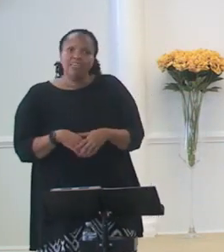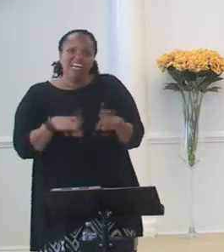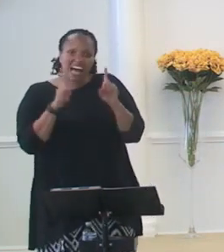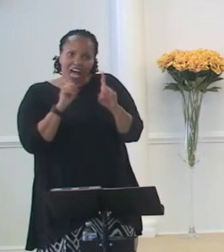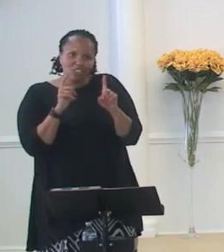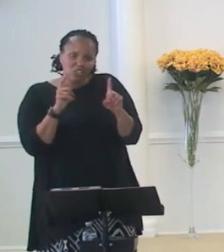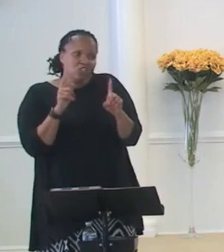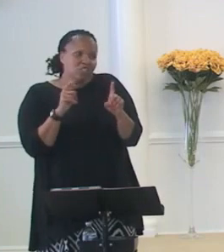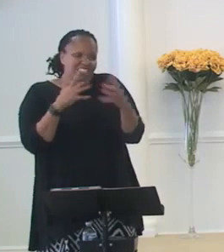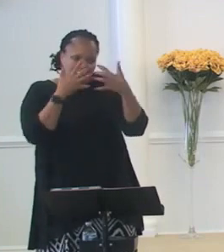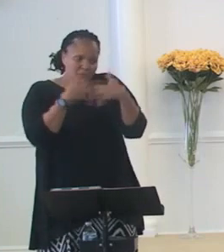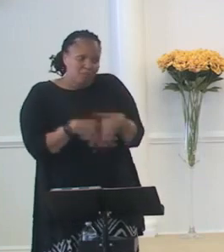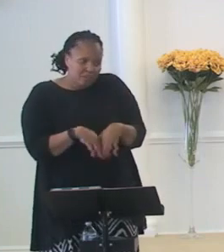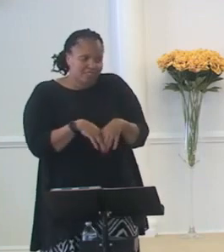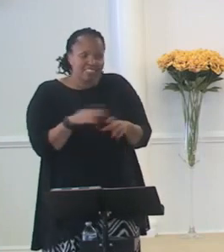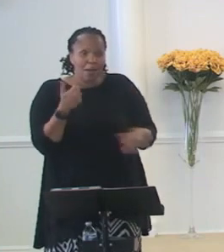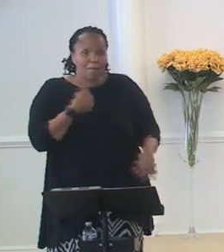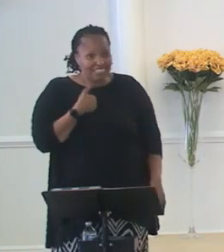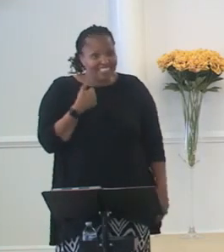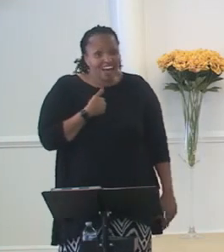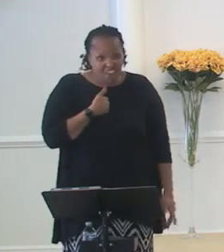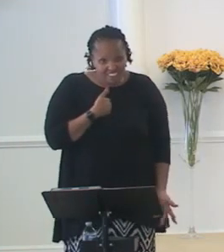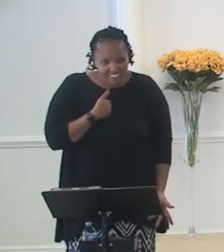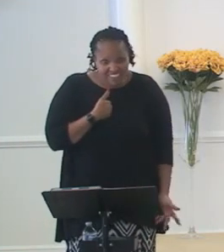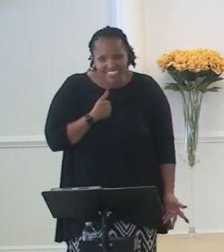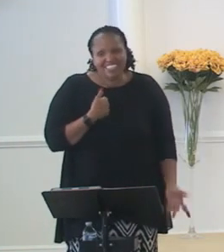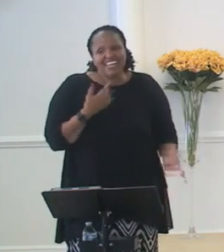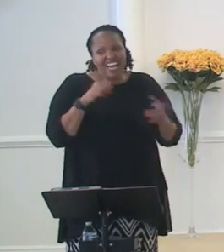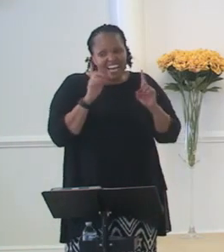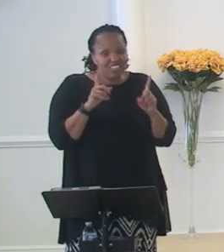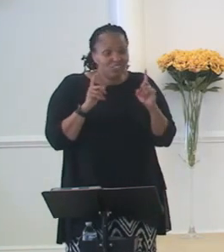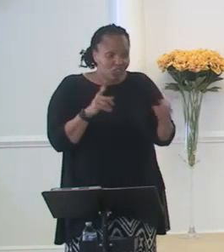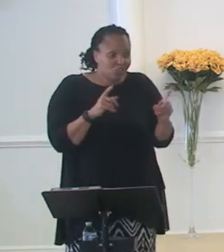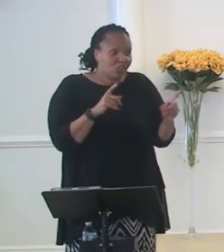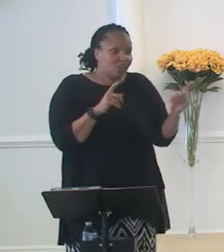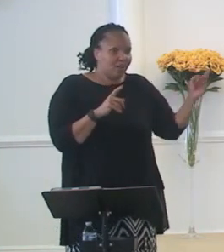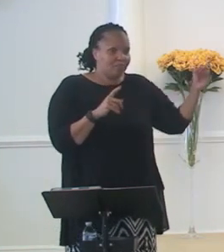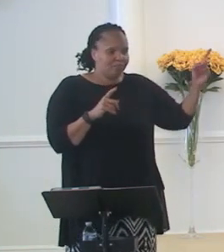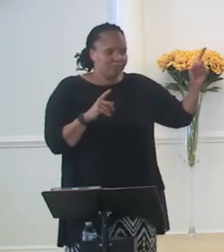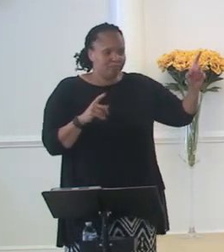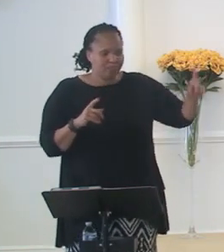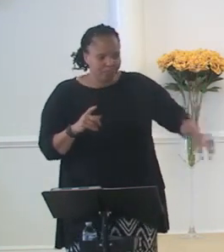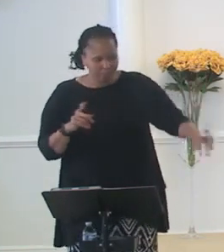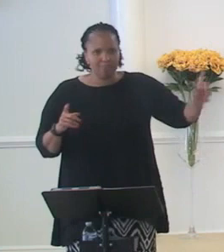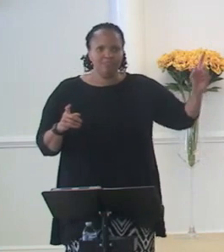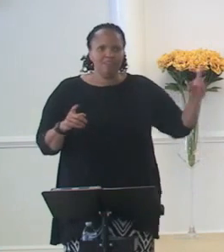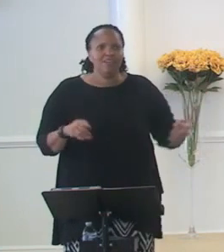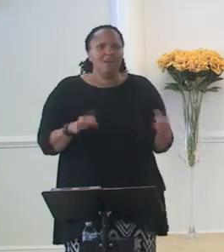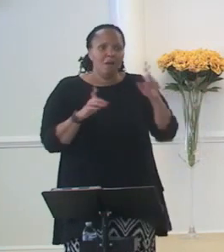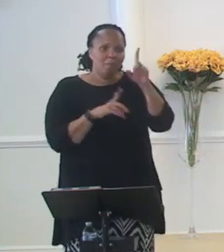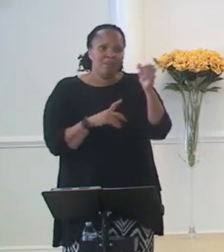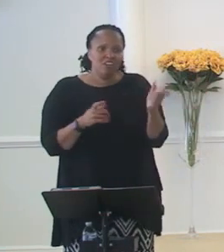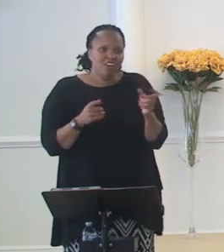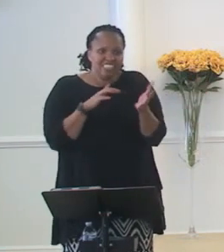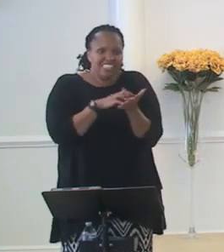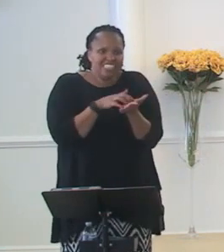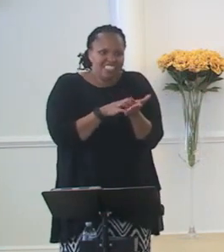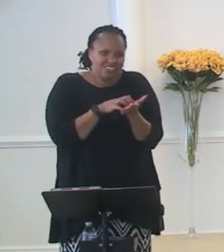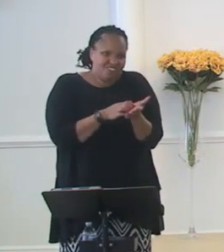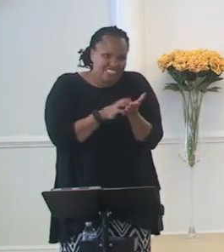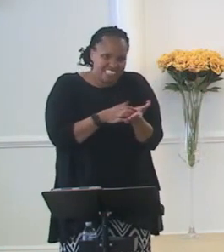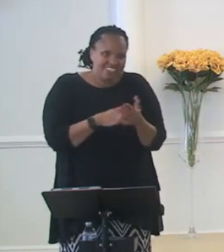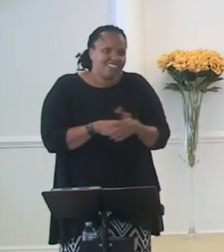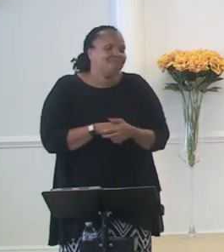have come down by my own doing. Or it should have fallen down because it's beyond its